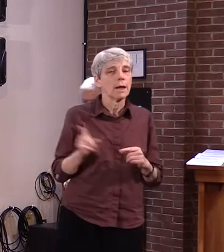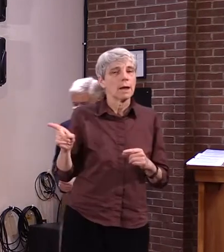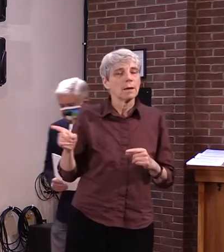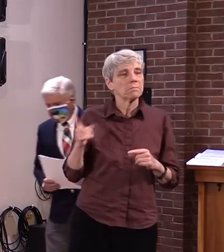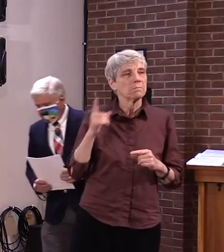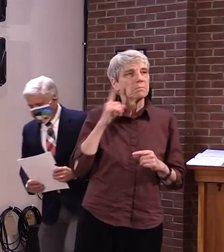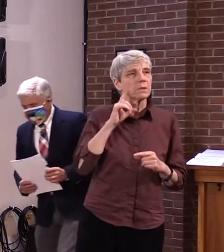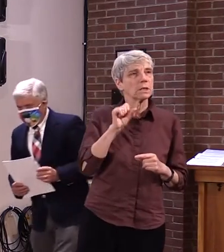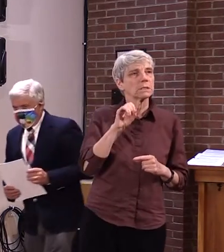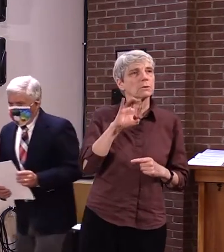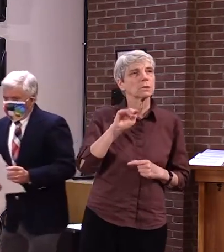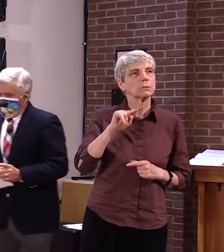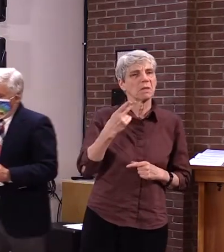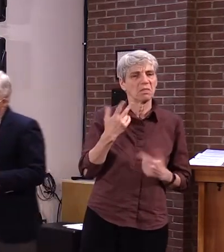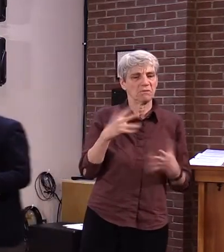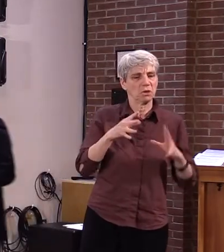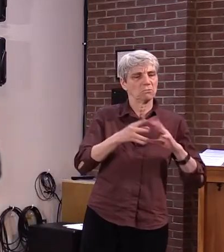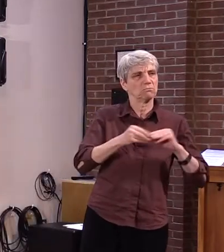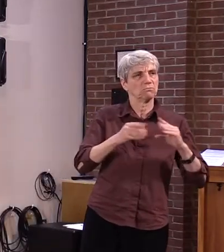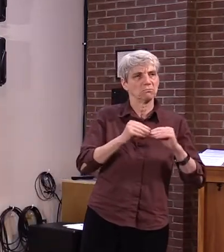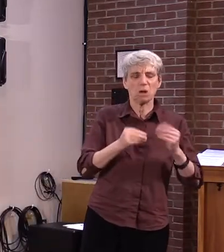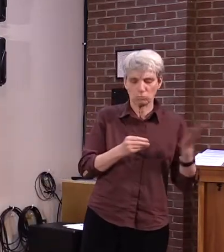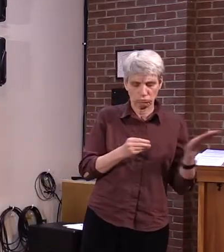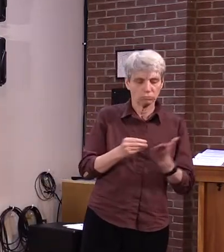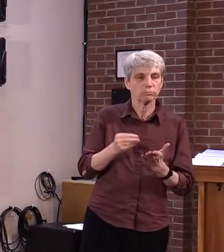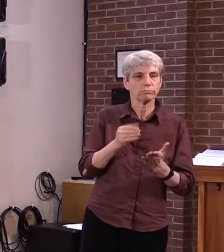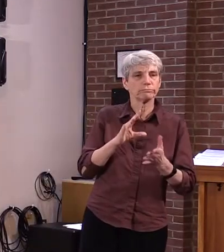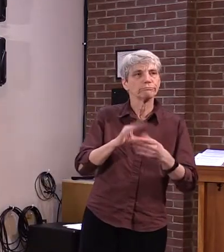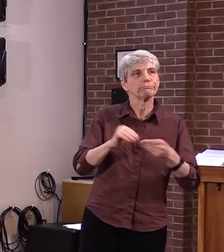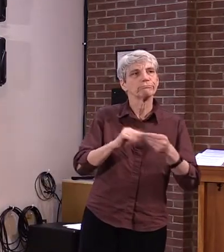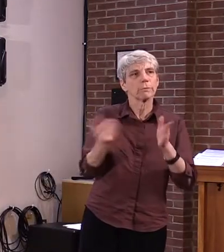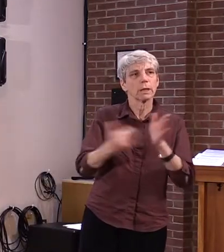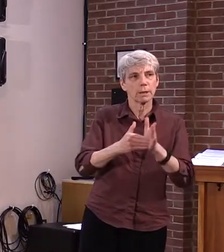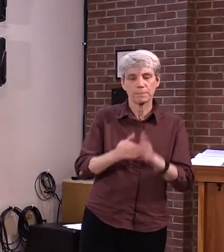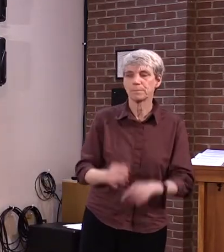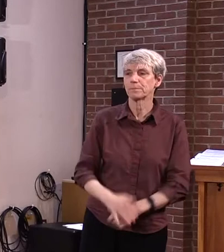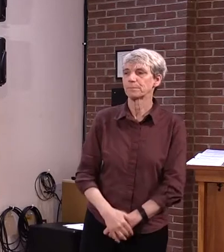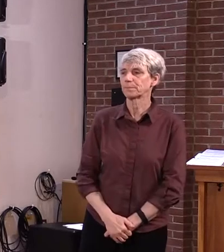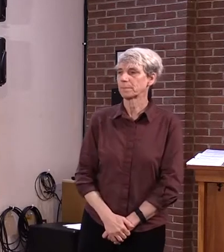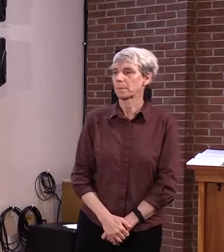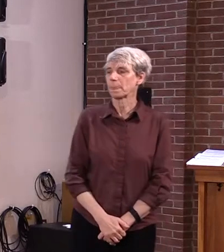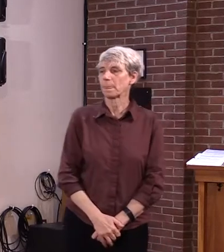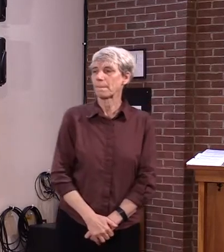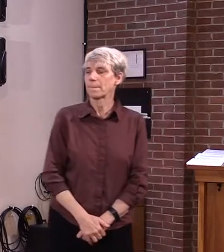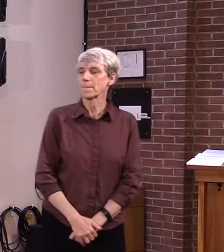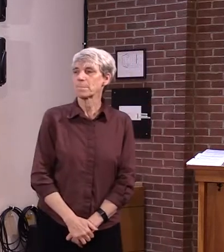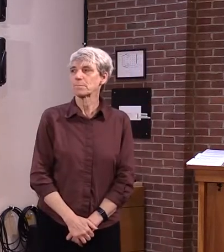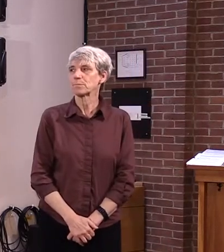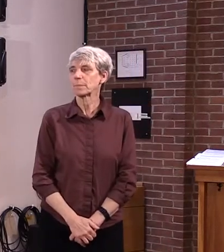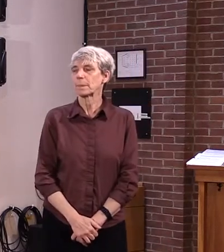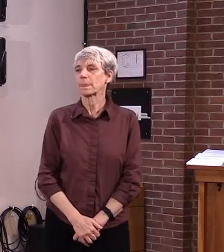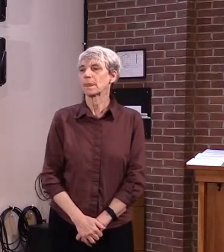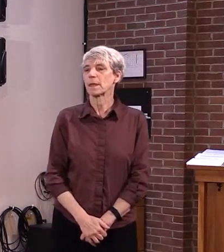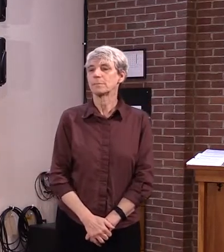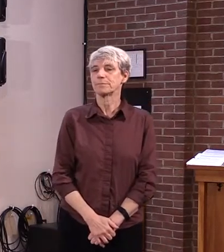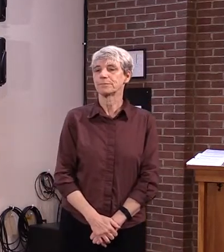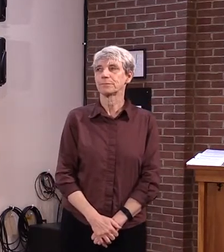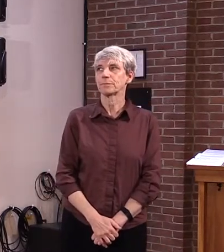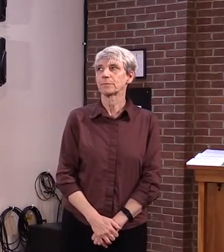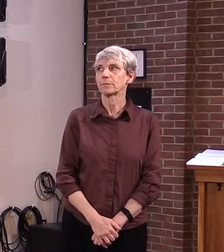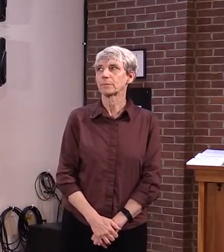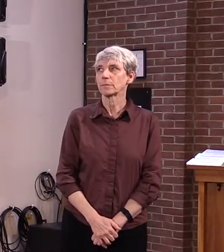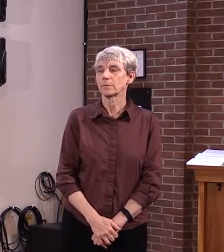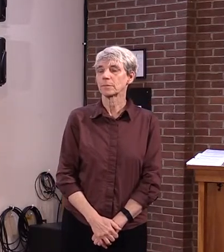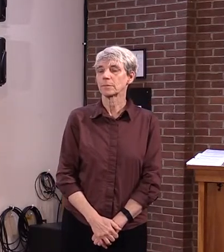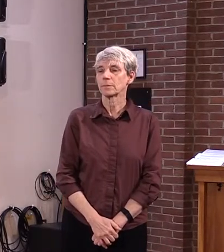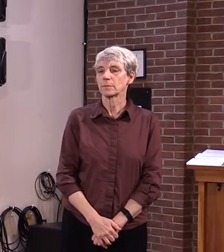talk about it again. Tim, we had set